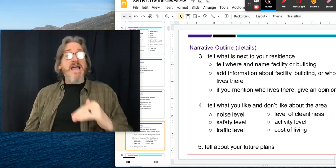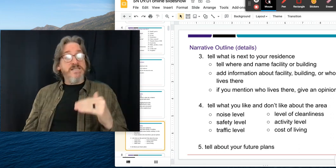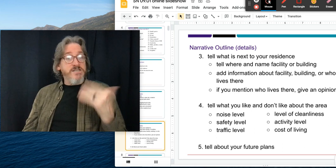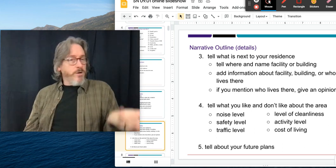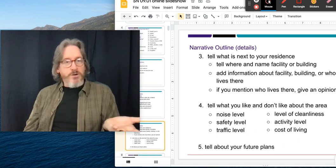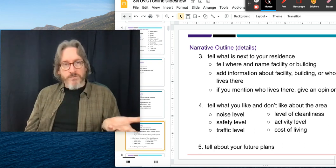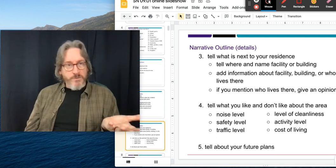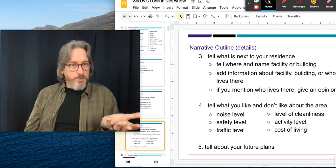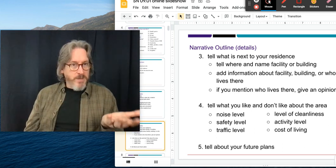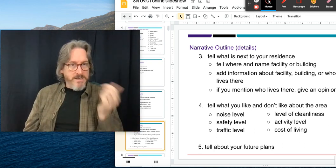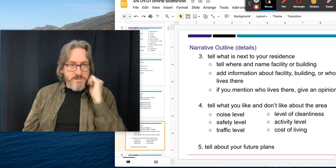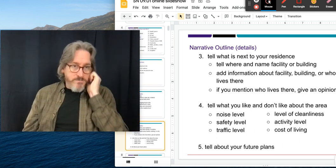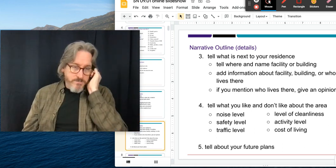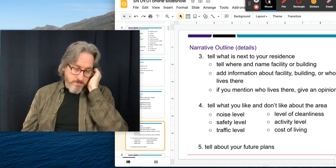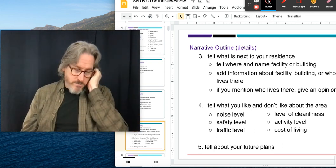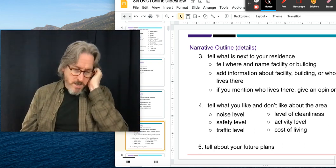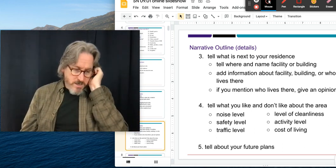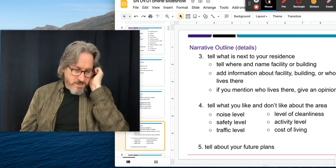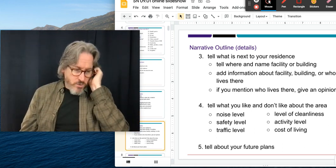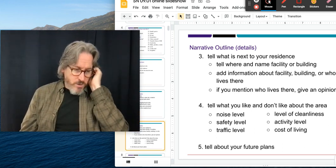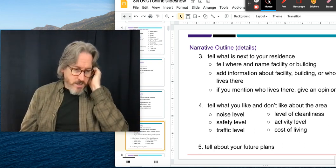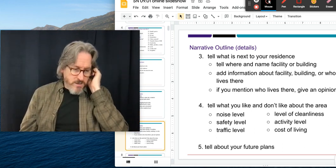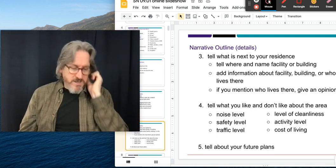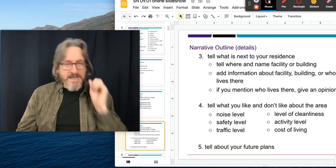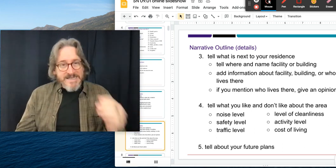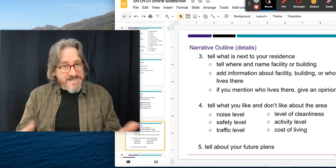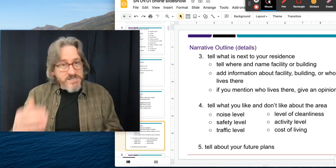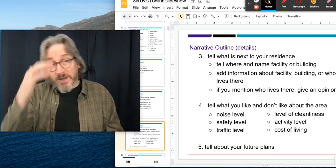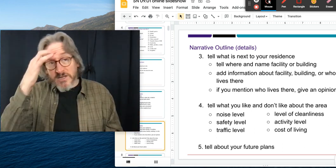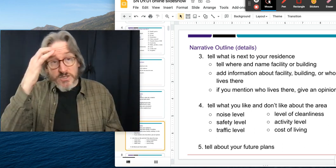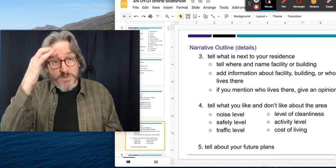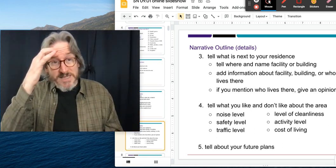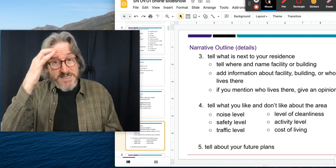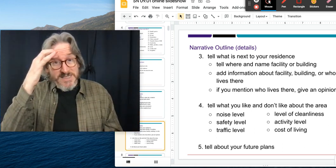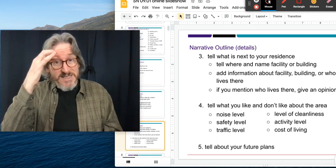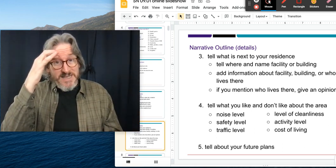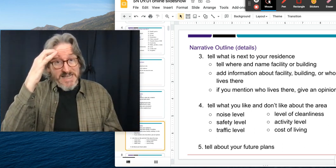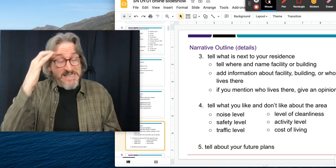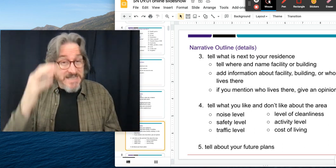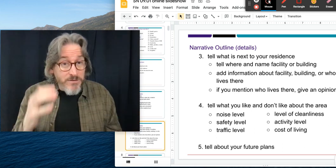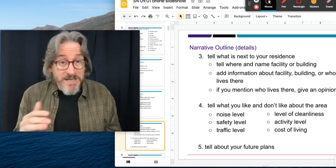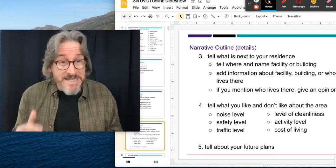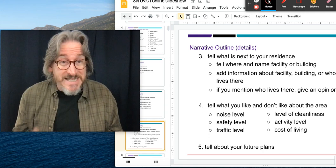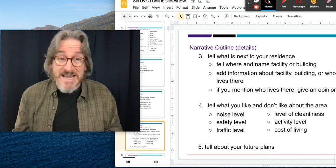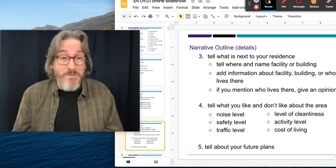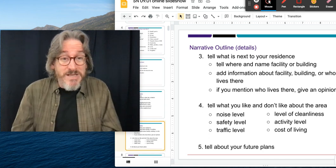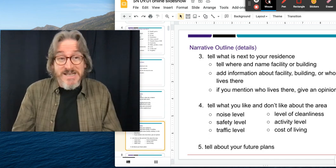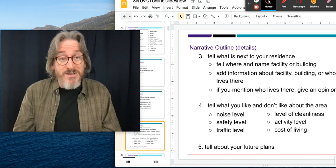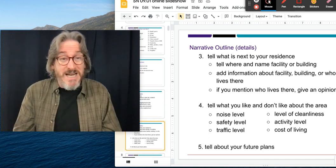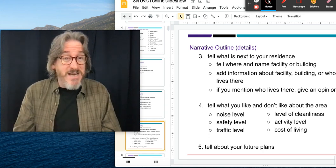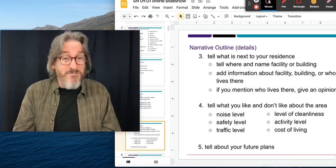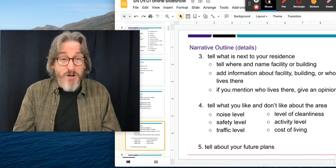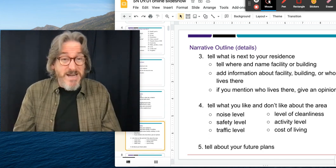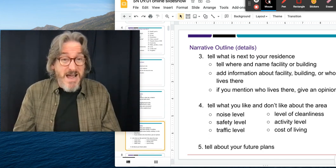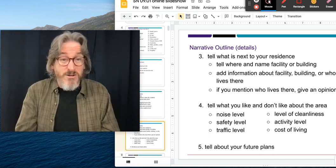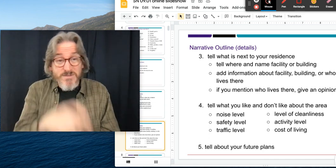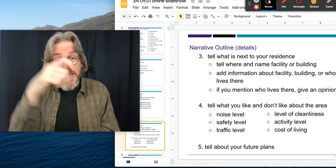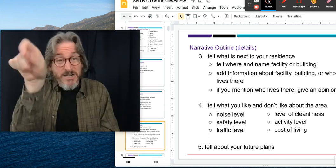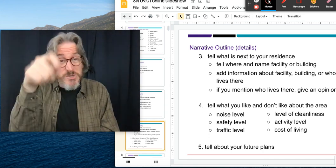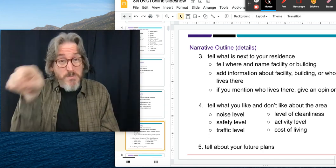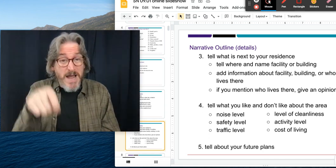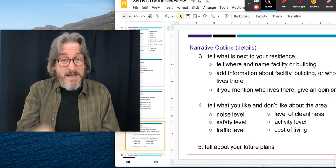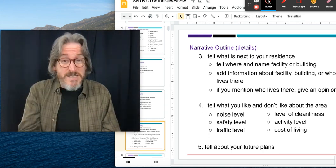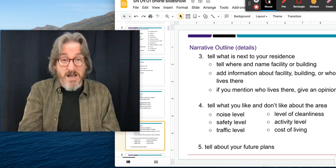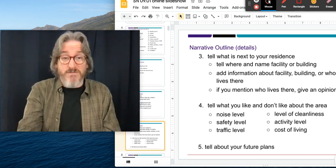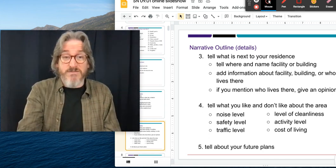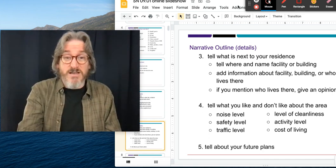And then last is, what are your future plans? So the easiest way to do this is literally to sit down with this outline and write down,